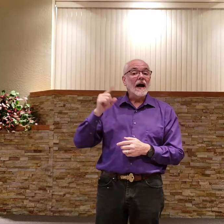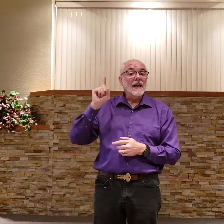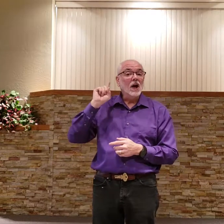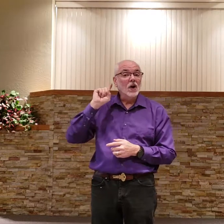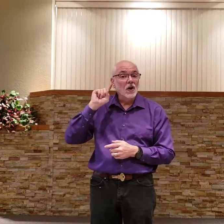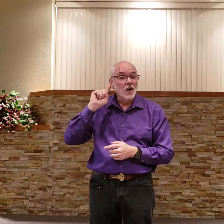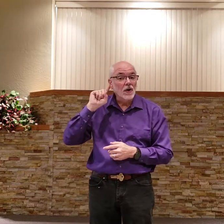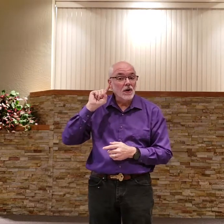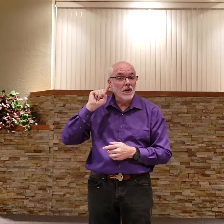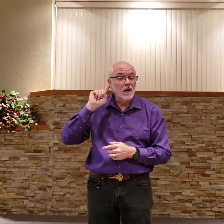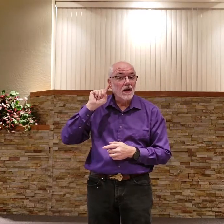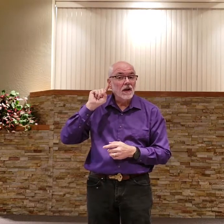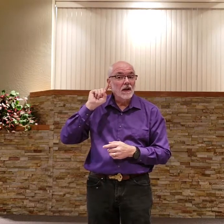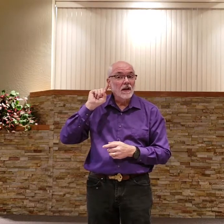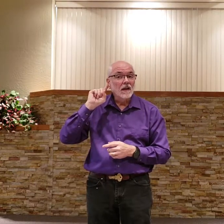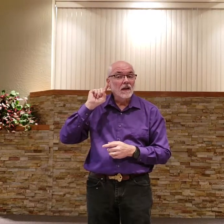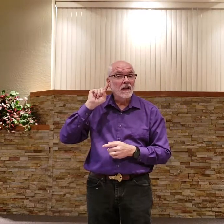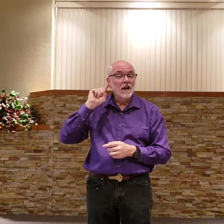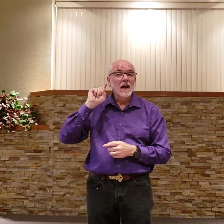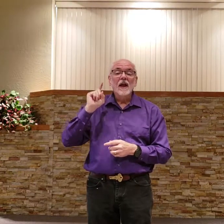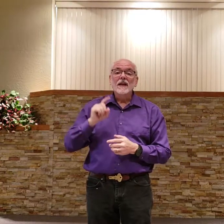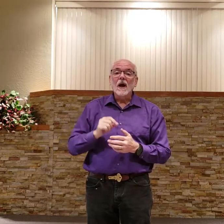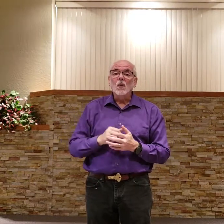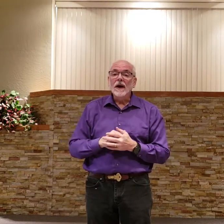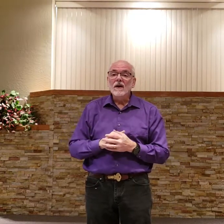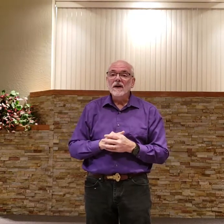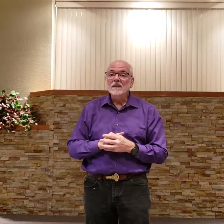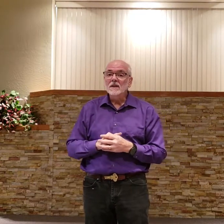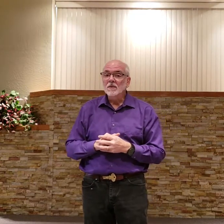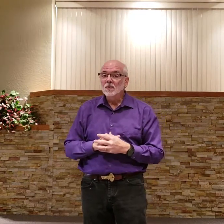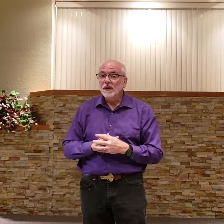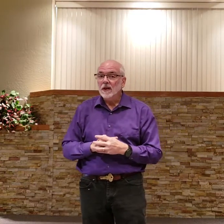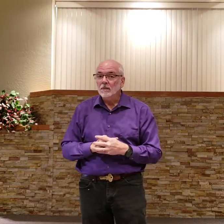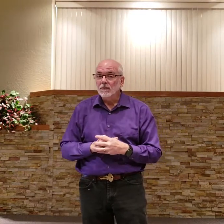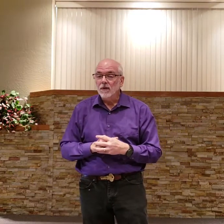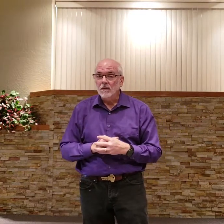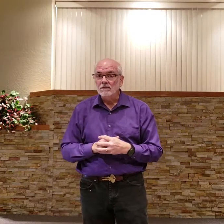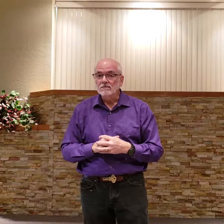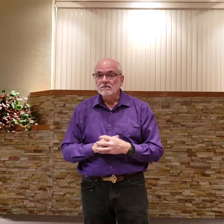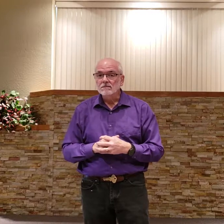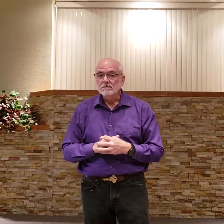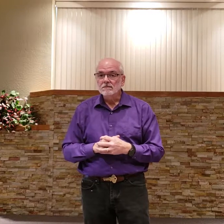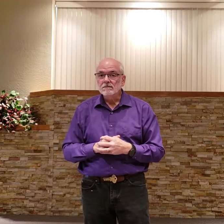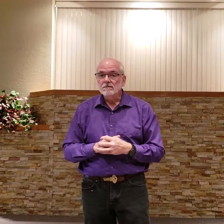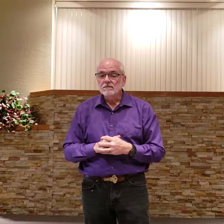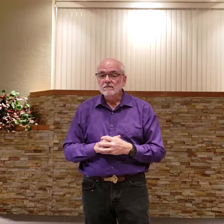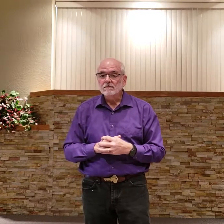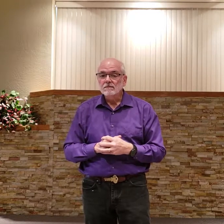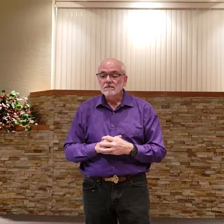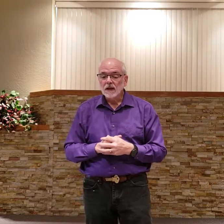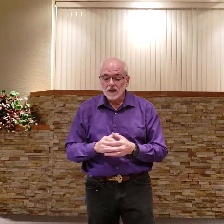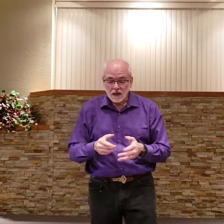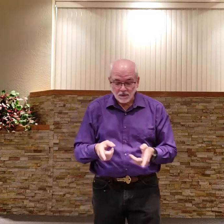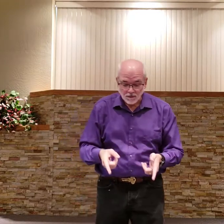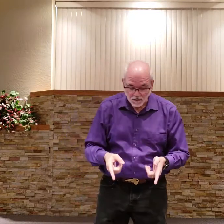I heard. Now, where is the music coming from? Is it coming from the